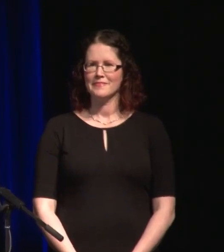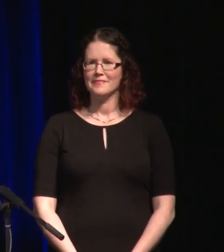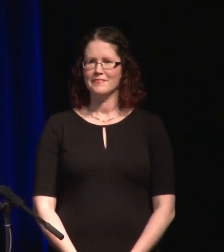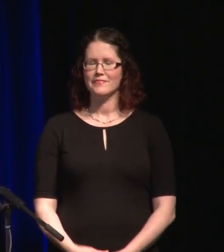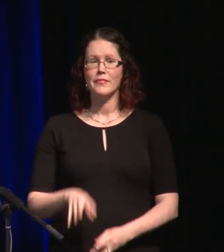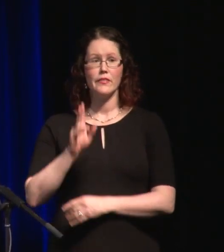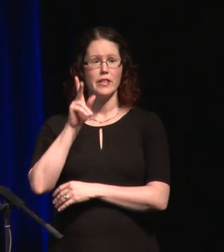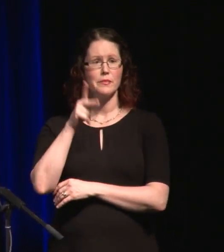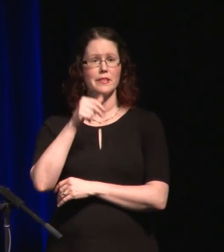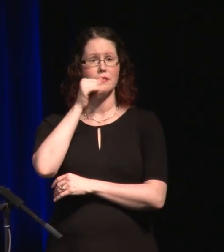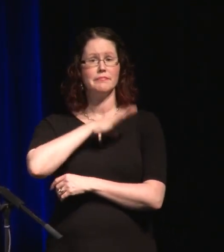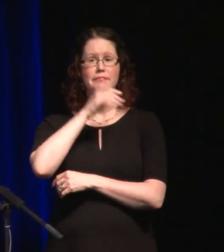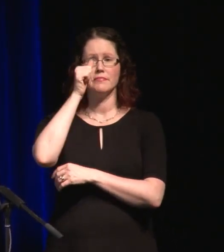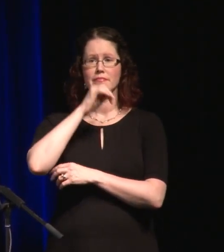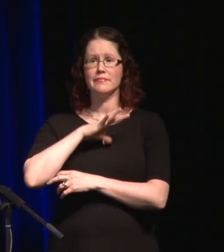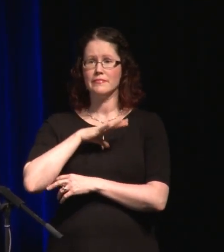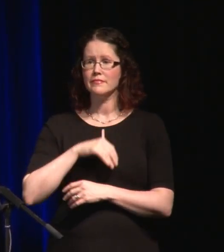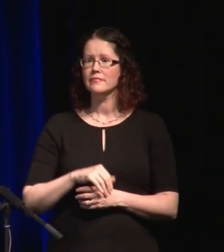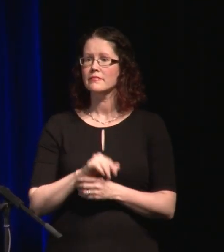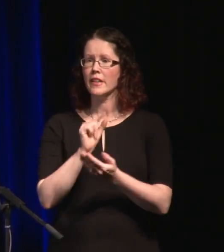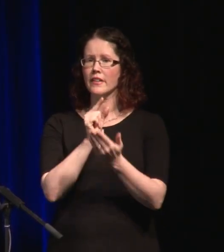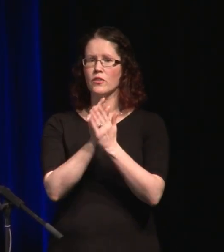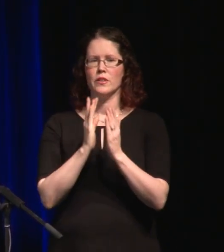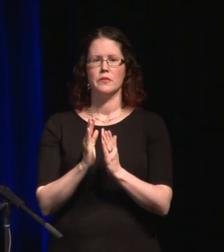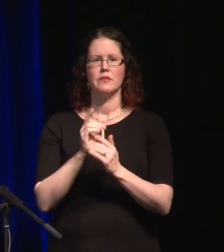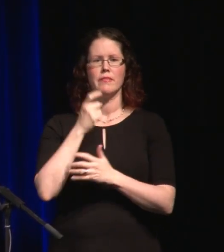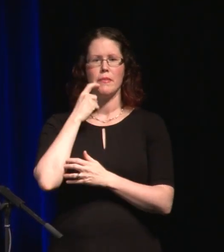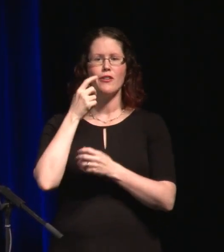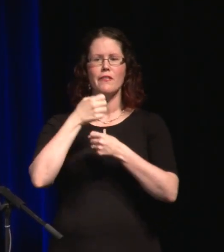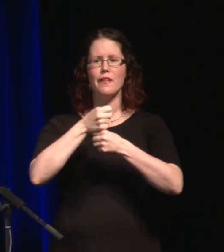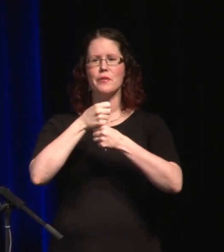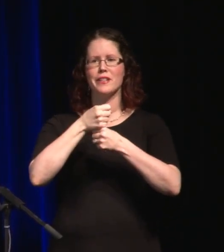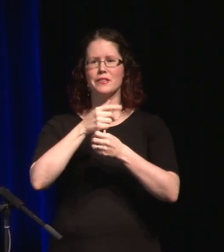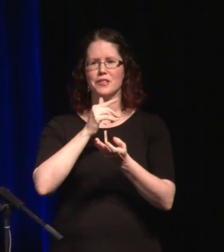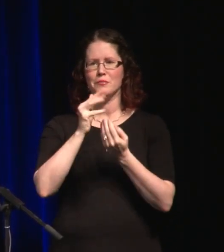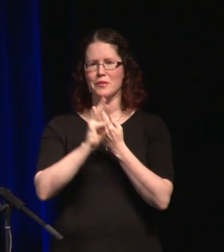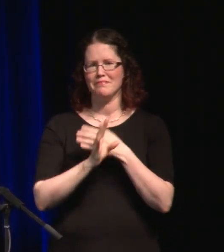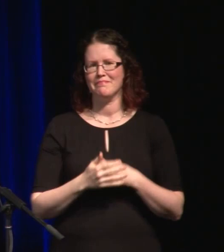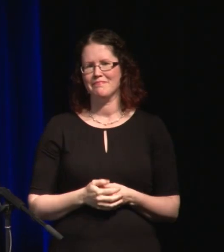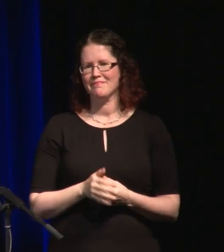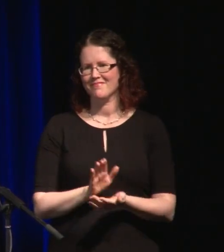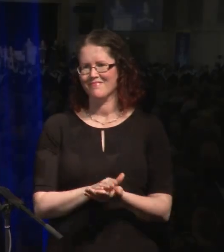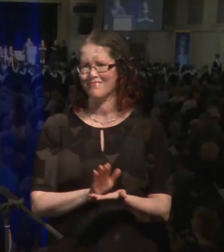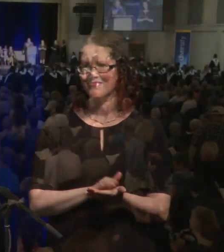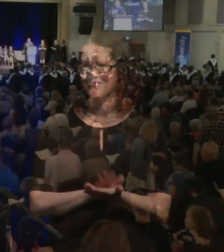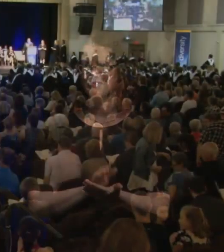Madam Vice President, ladies and gentlemen, the graduates in metal fabrication.